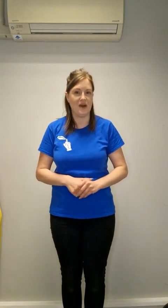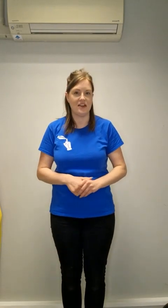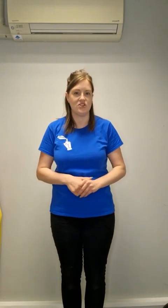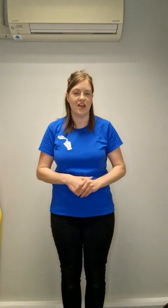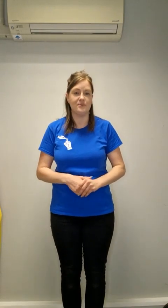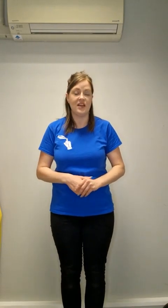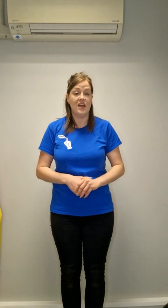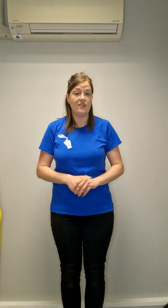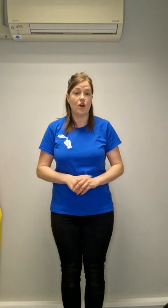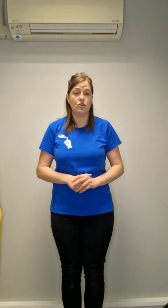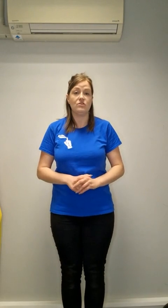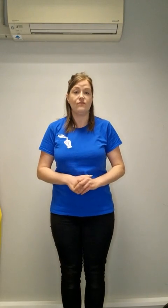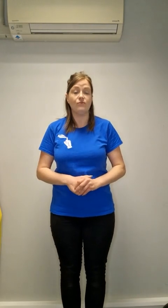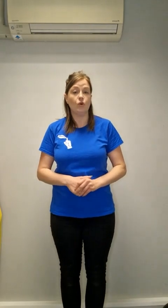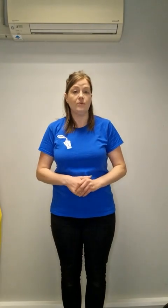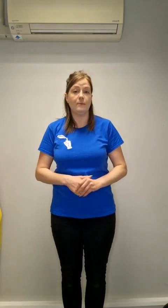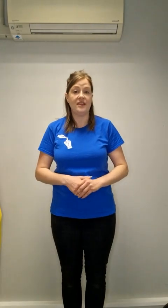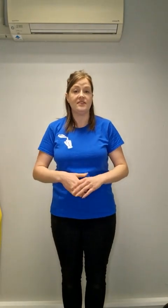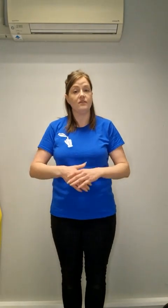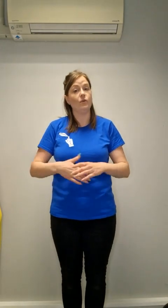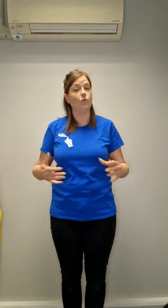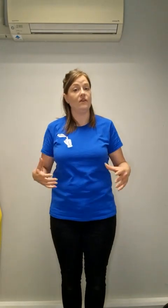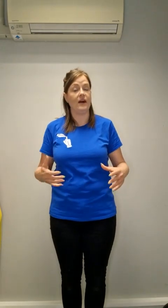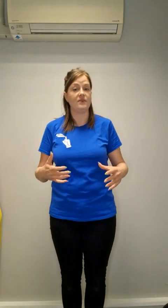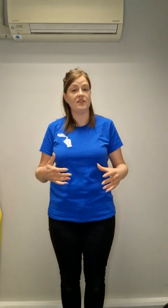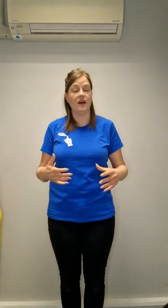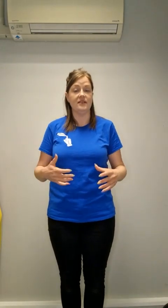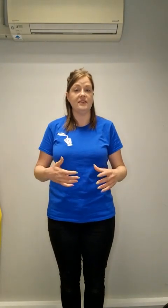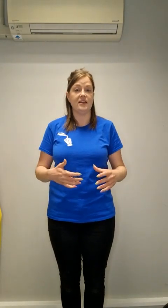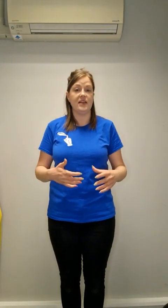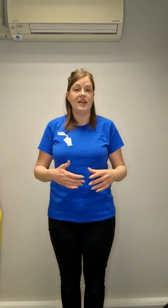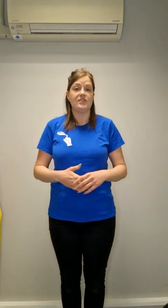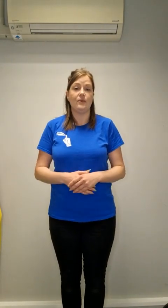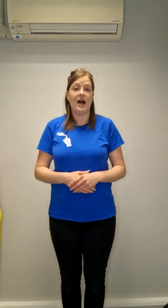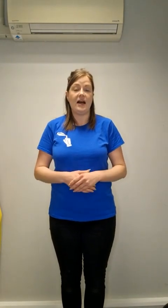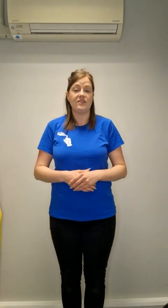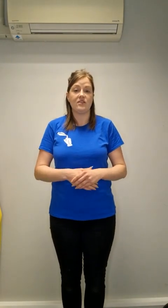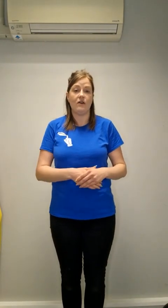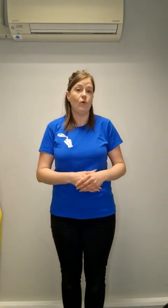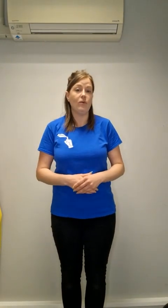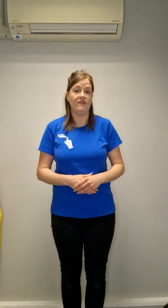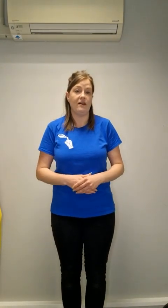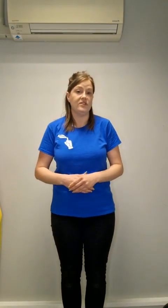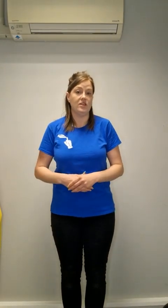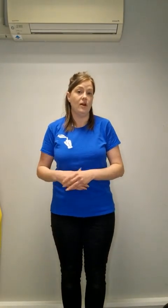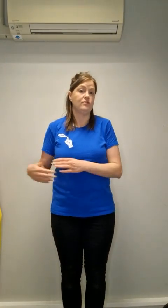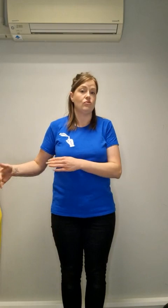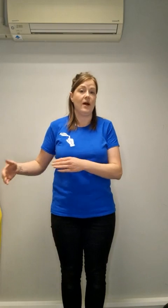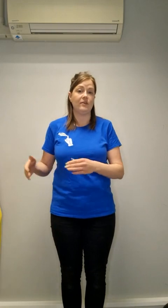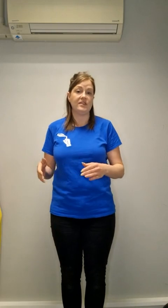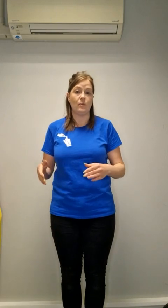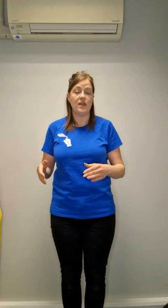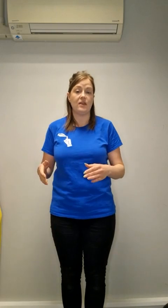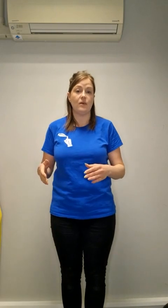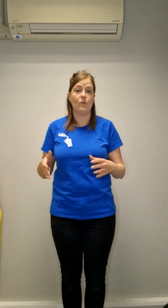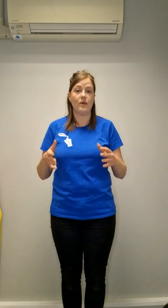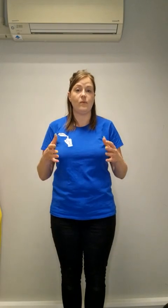hand shapes that are used to form the basis of all of our signs. So at the start of all of our videos throughout this week, we will